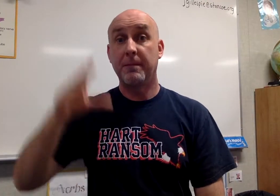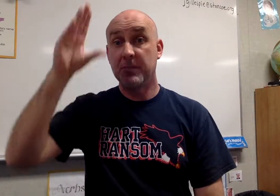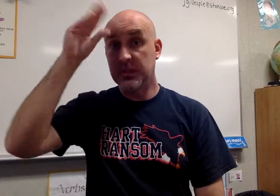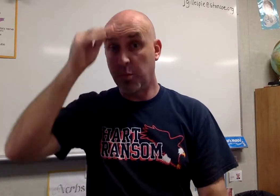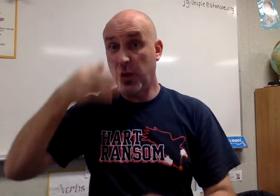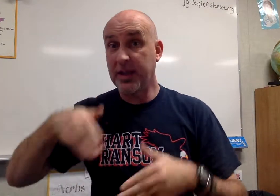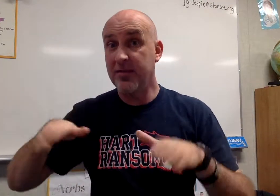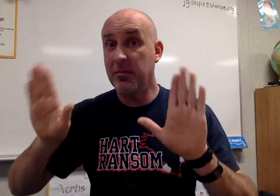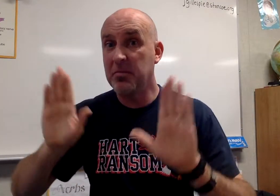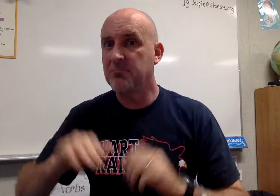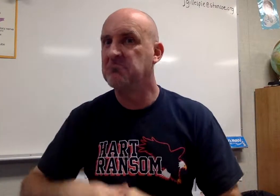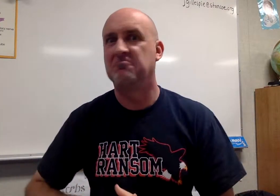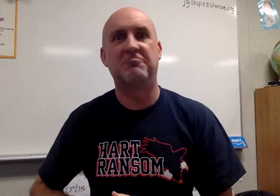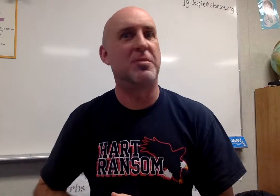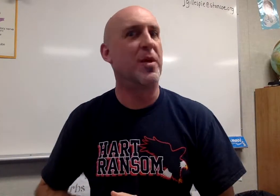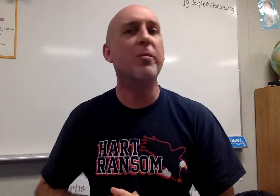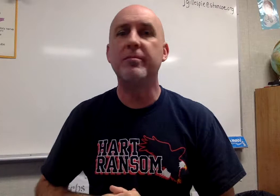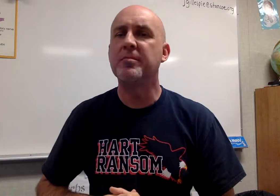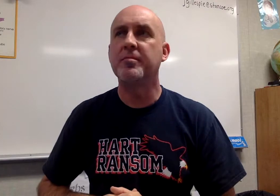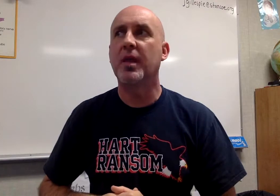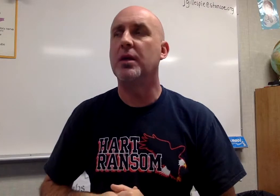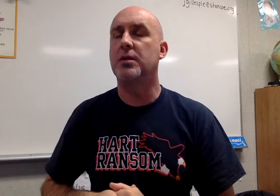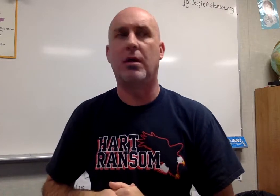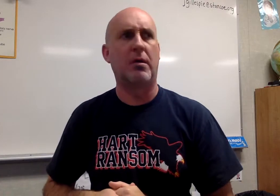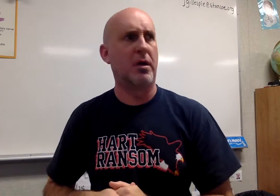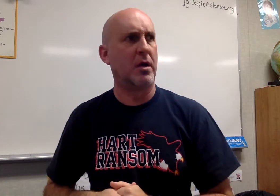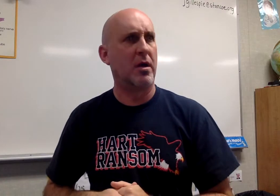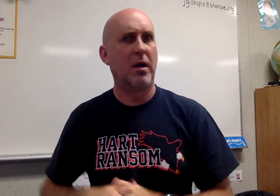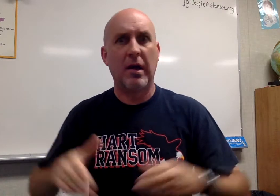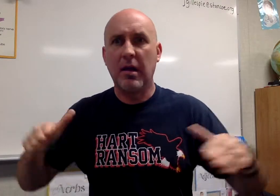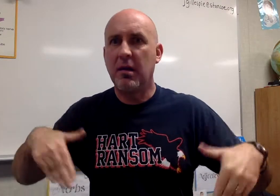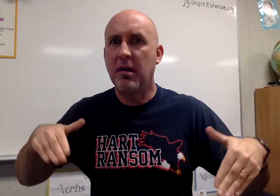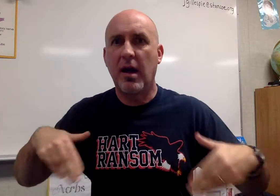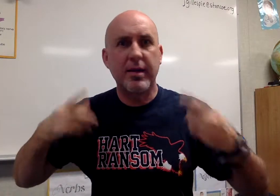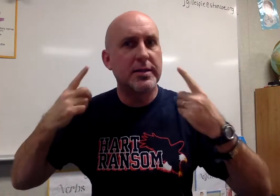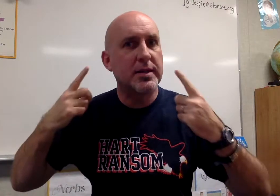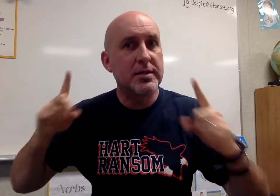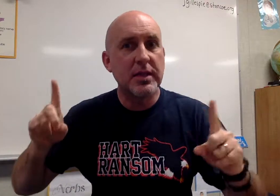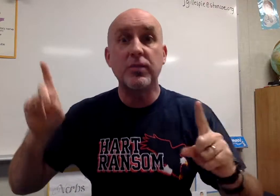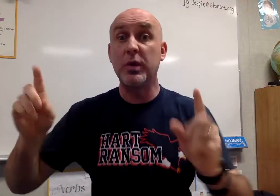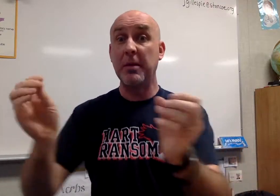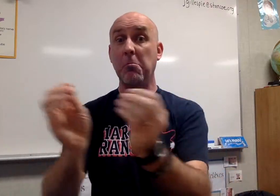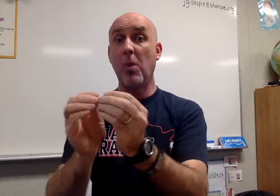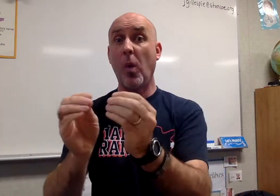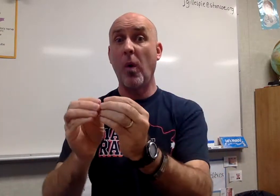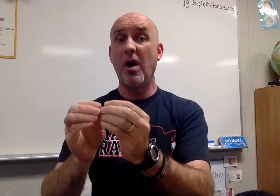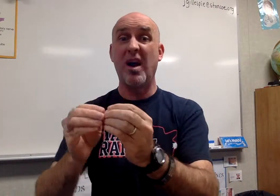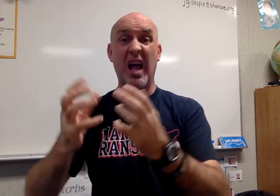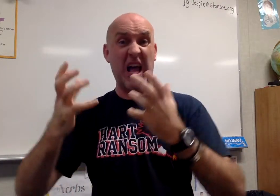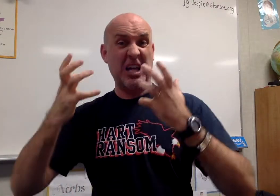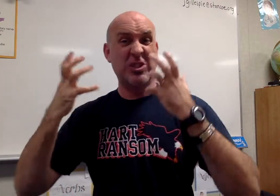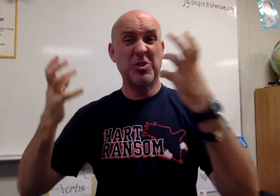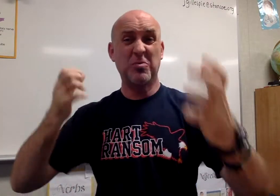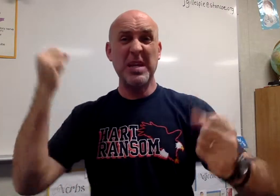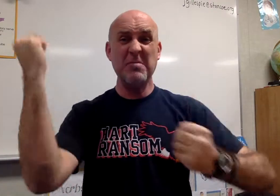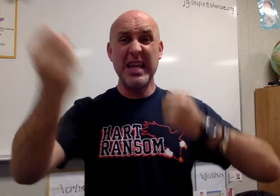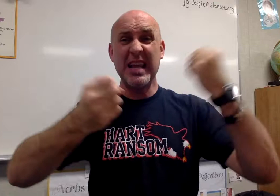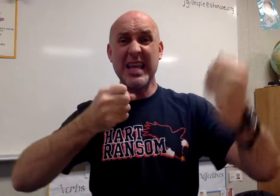Does the boy give up? Nope. He's all, not yet successful. Need more. Screaming,